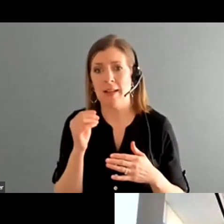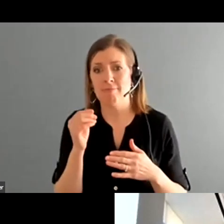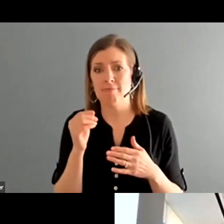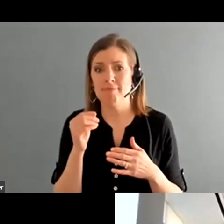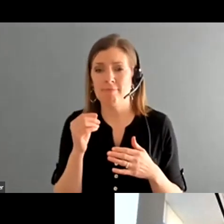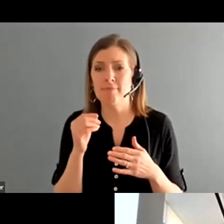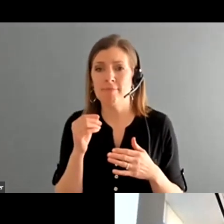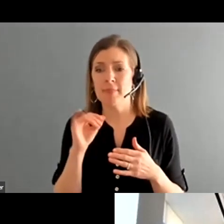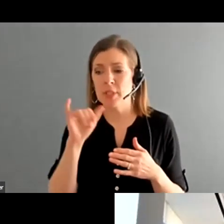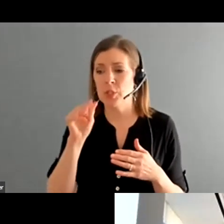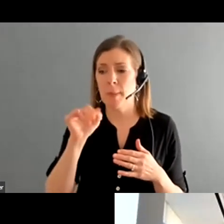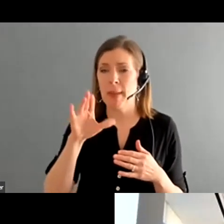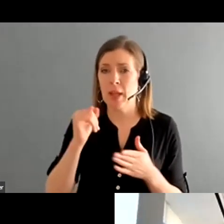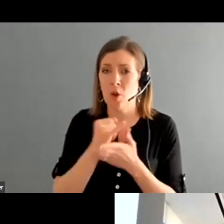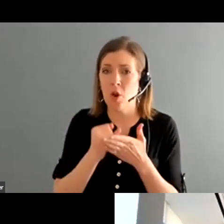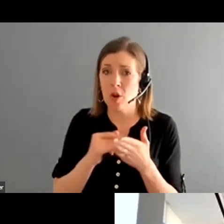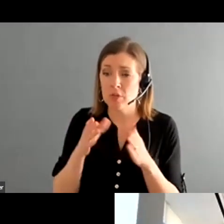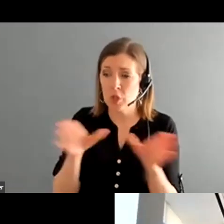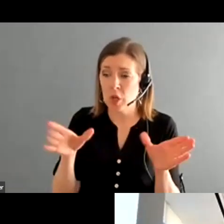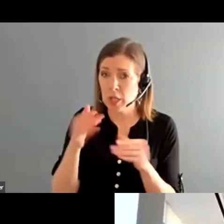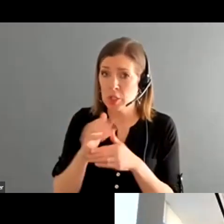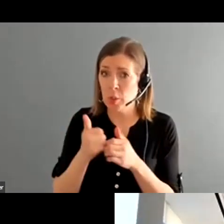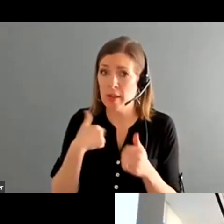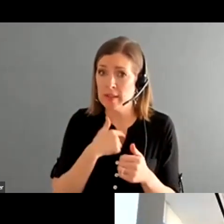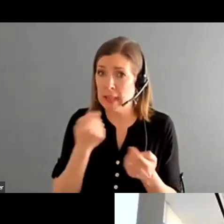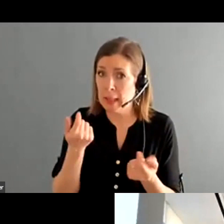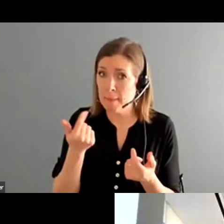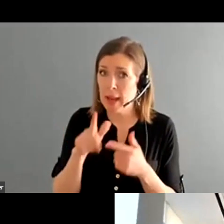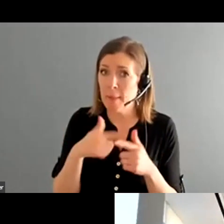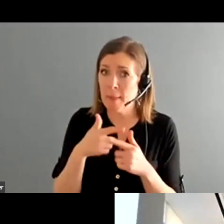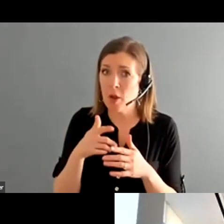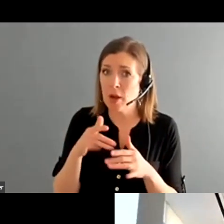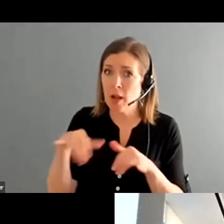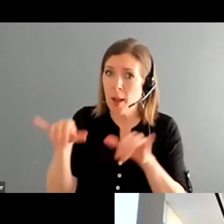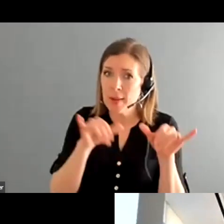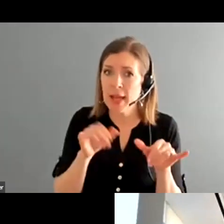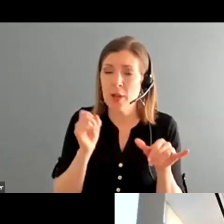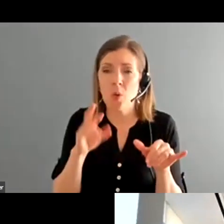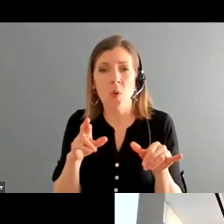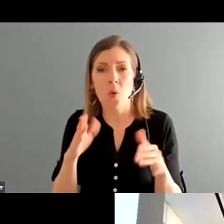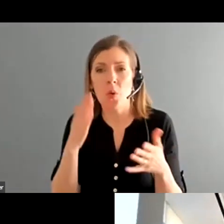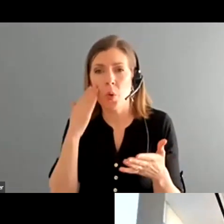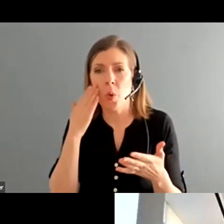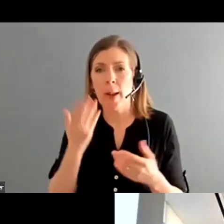in Jamaican art in general. If she could share with us a little bit about commonalities or just,